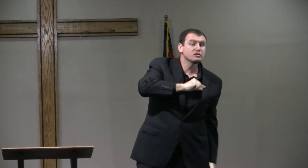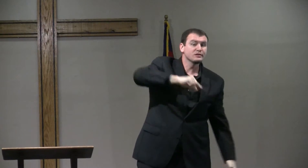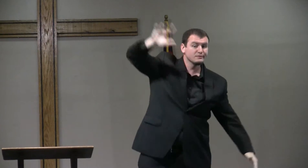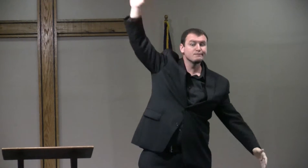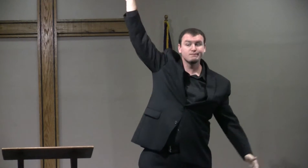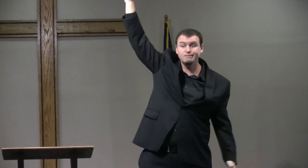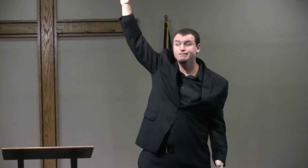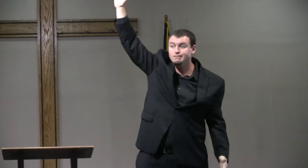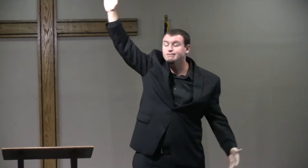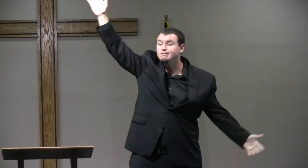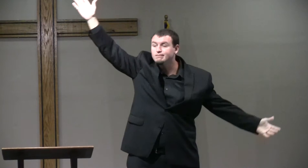I'm guilty."